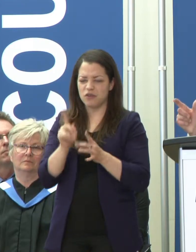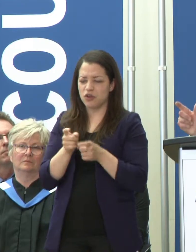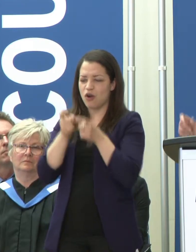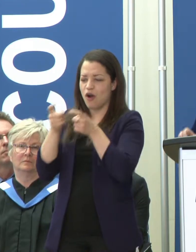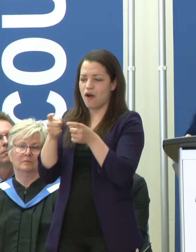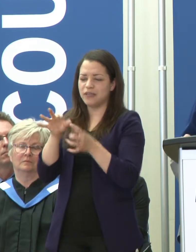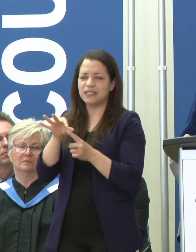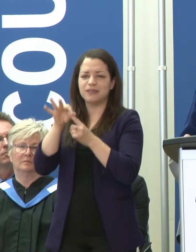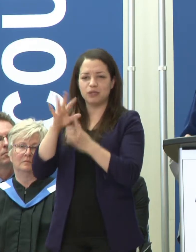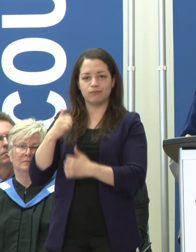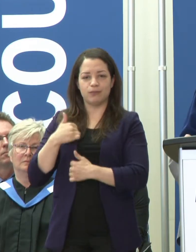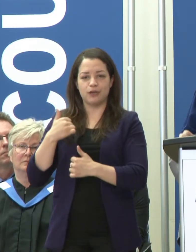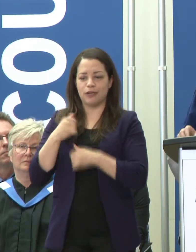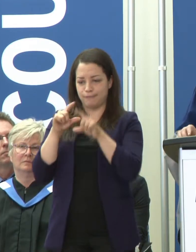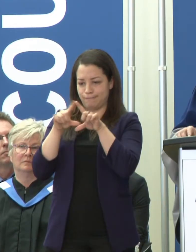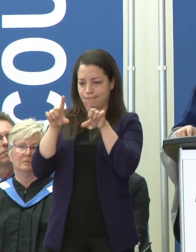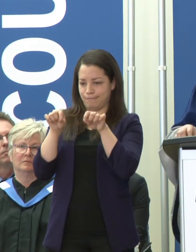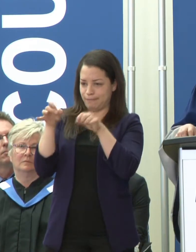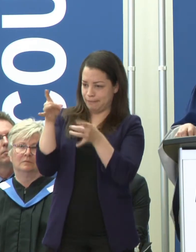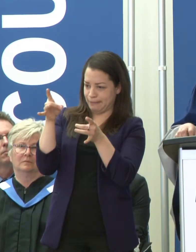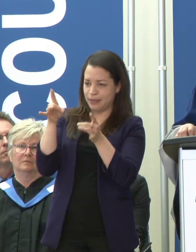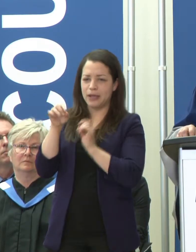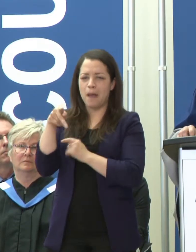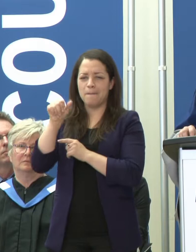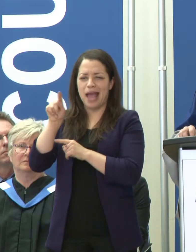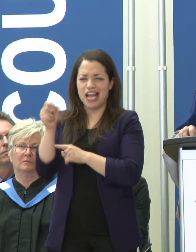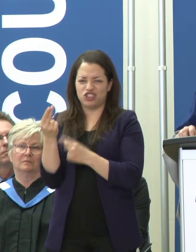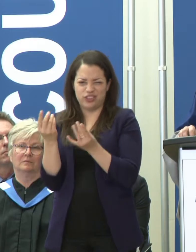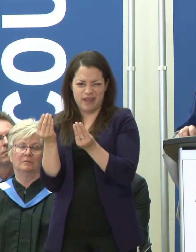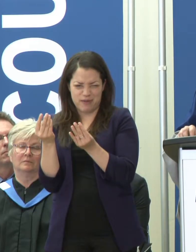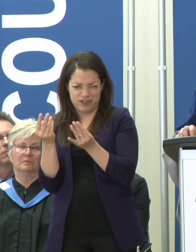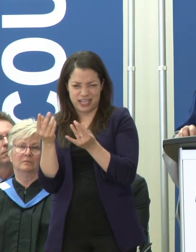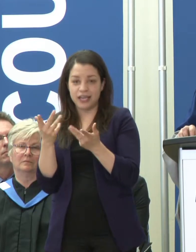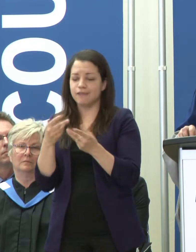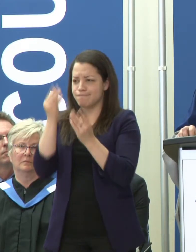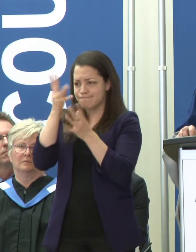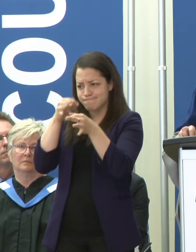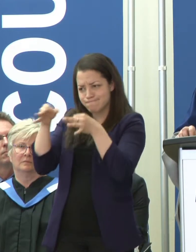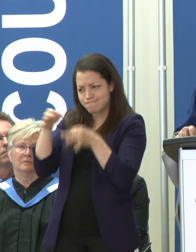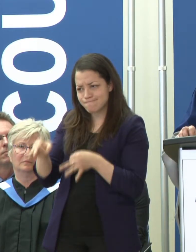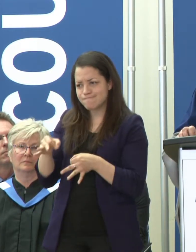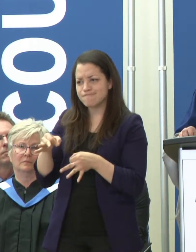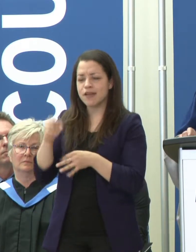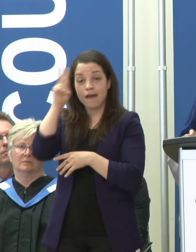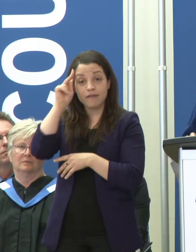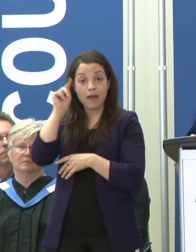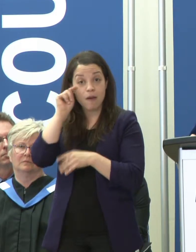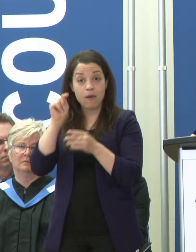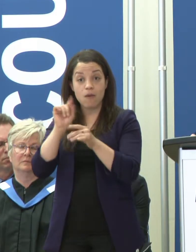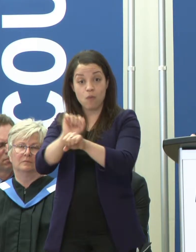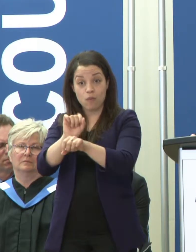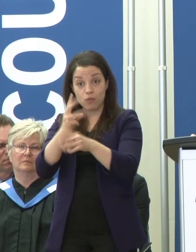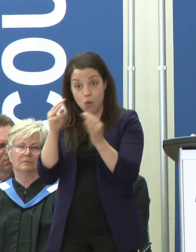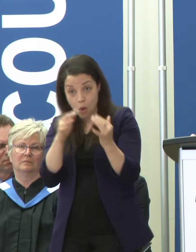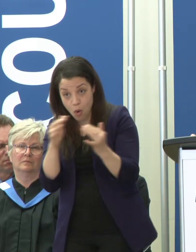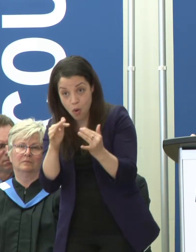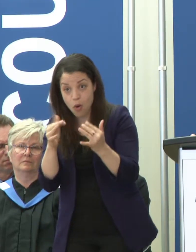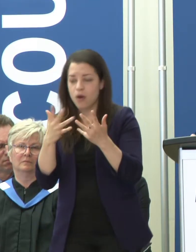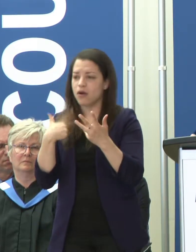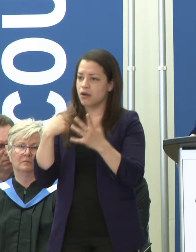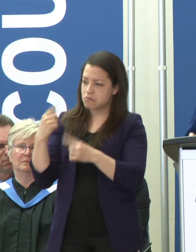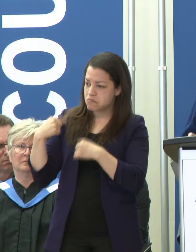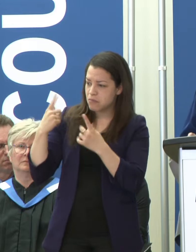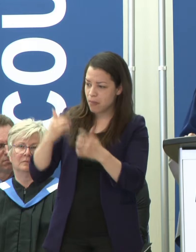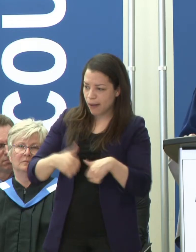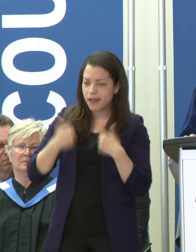that the patch had brought him good luck during the Vietnam War and throughout his life, and he wanted to give it to the